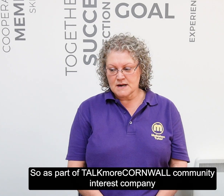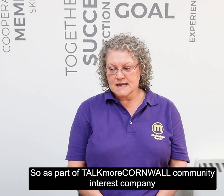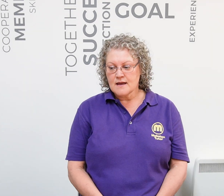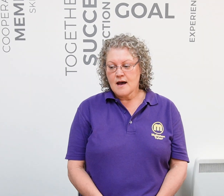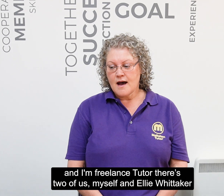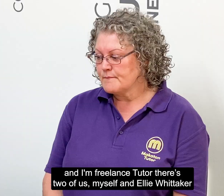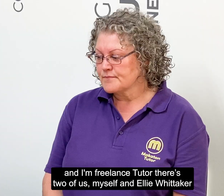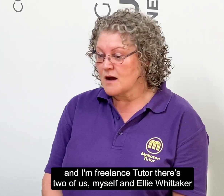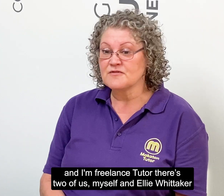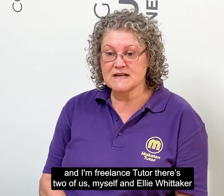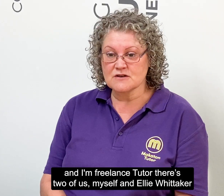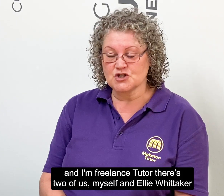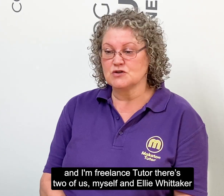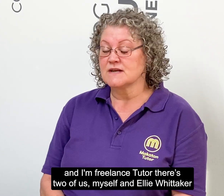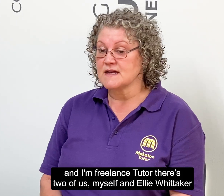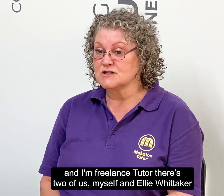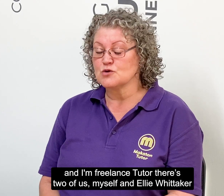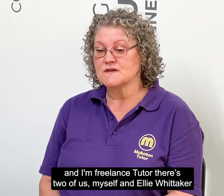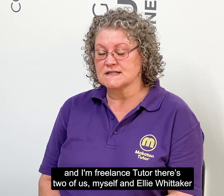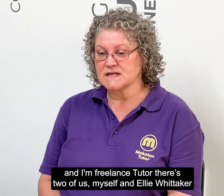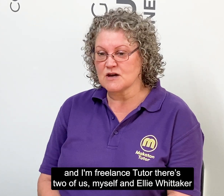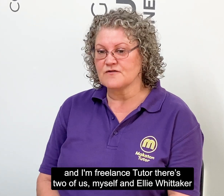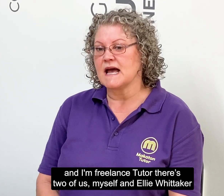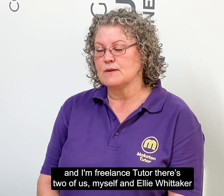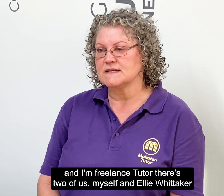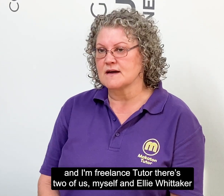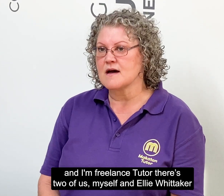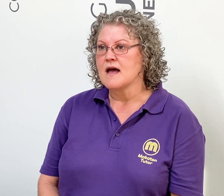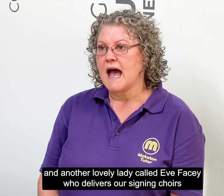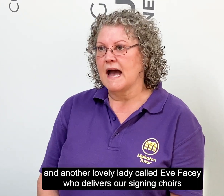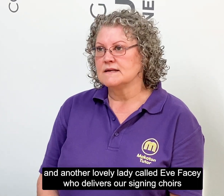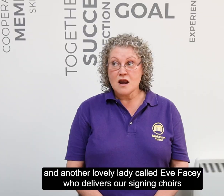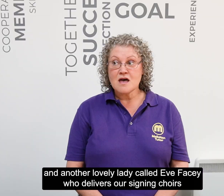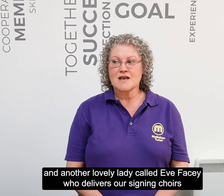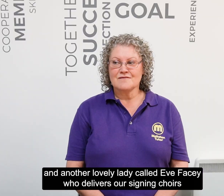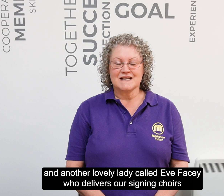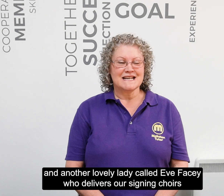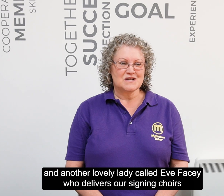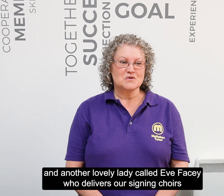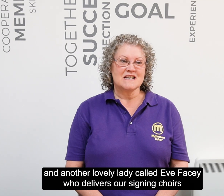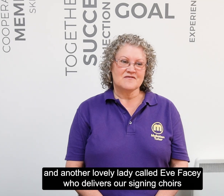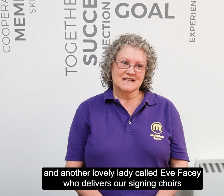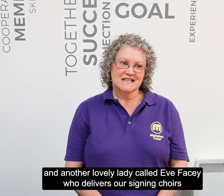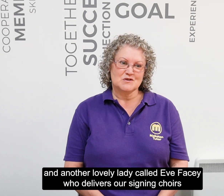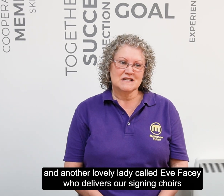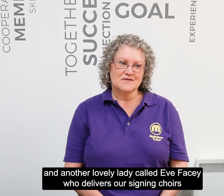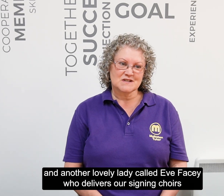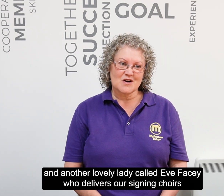Company, I'm a freelance tutor. There's two of us, myself and Ellie Whittaker, and another lovely lady called Eve Facey who delivers our